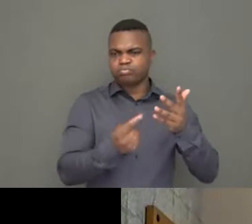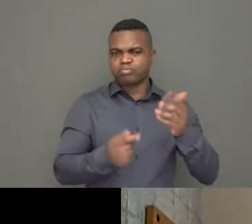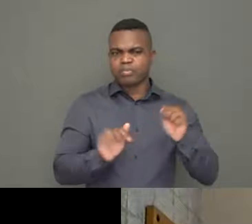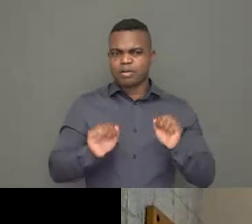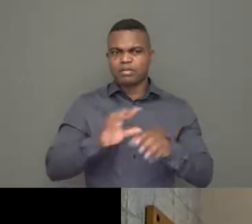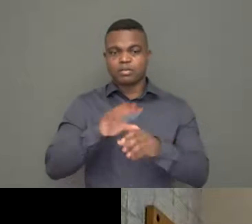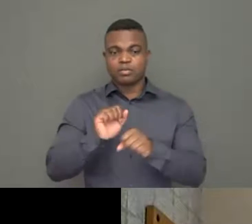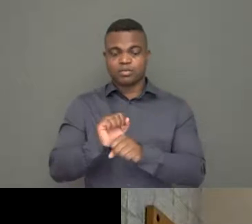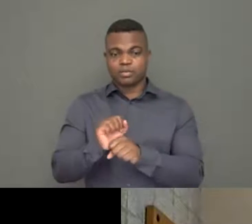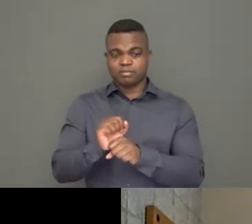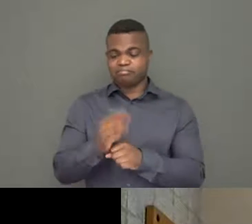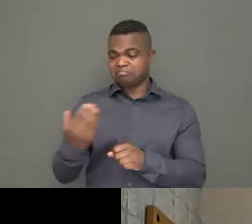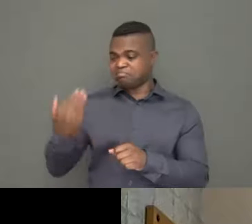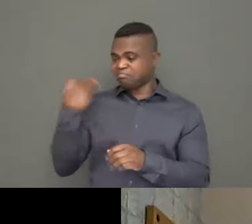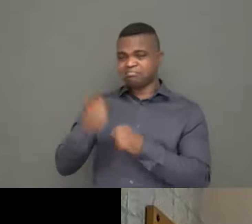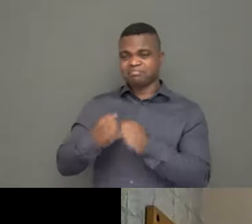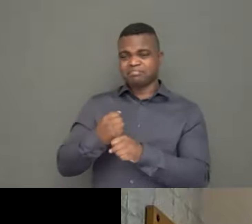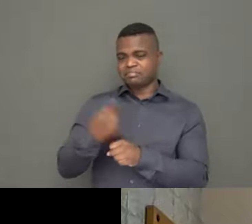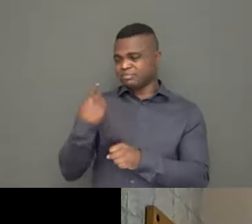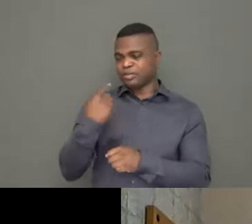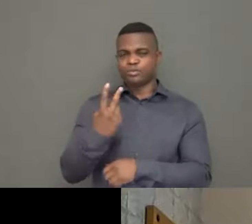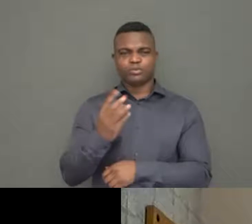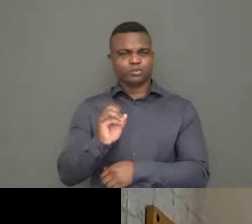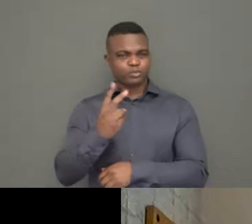they had to leave and we had to go on the road.